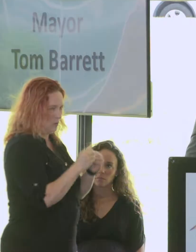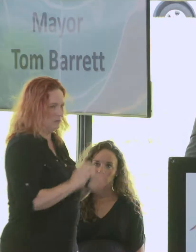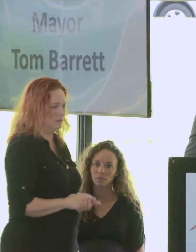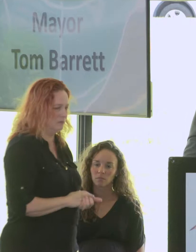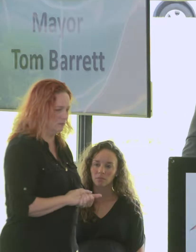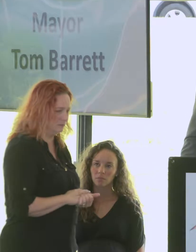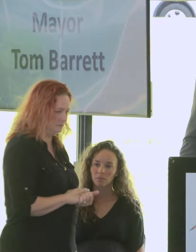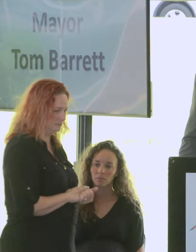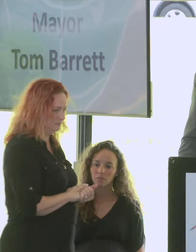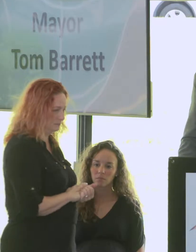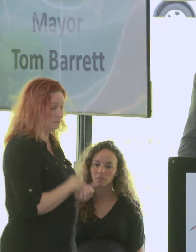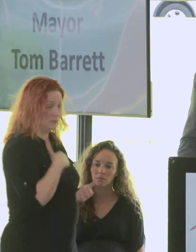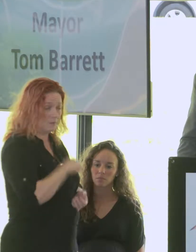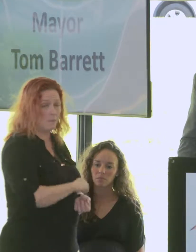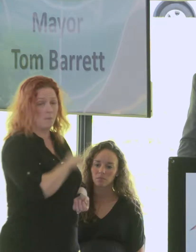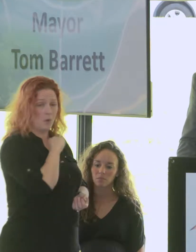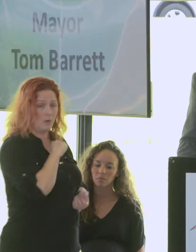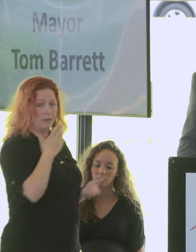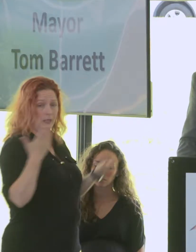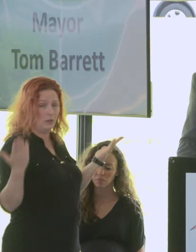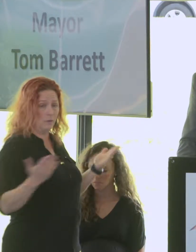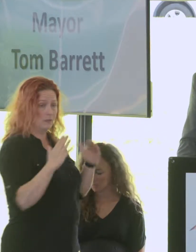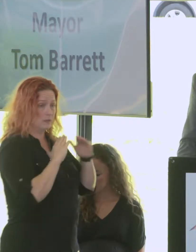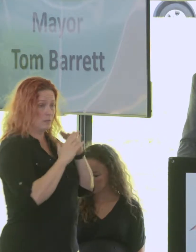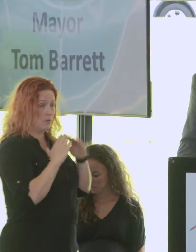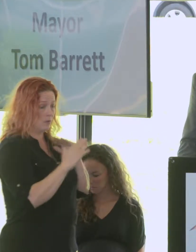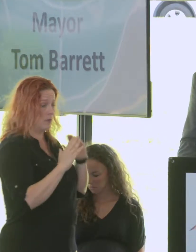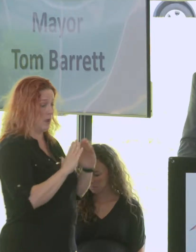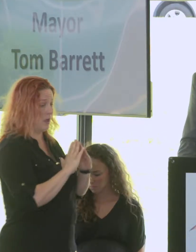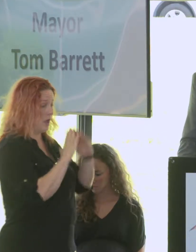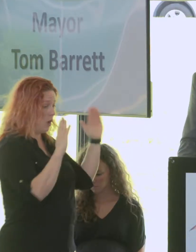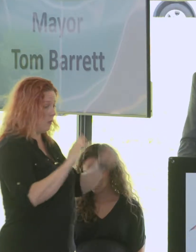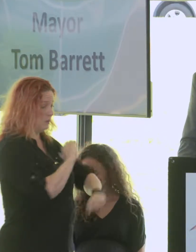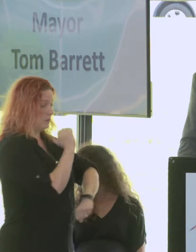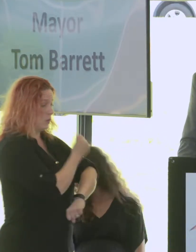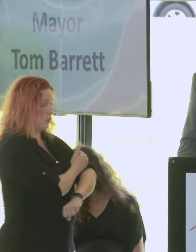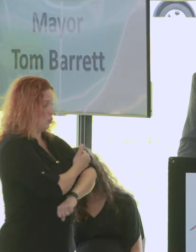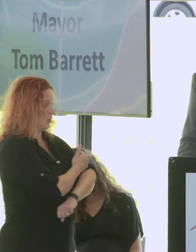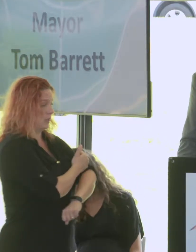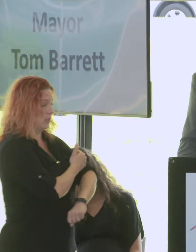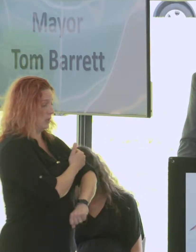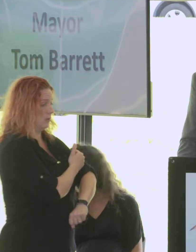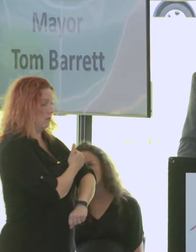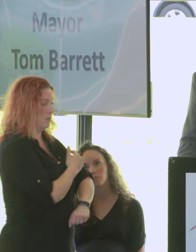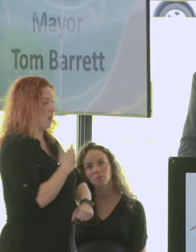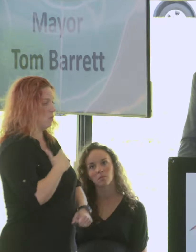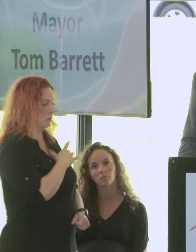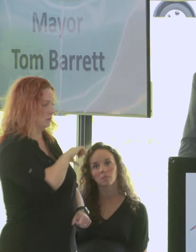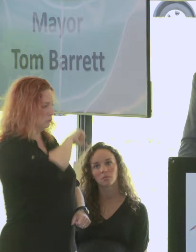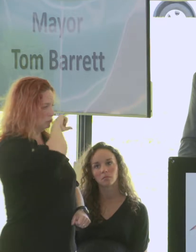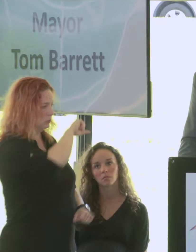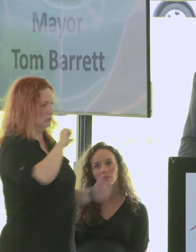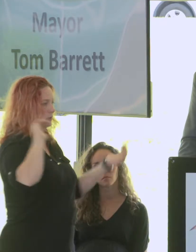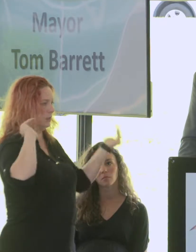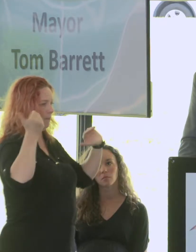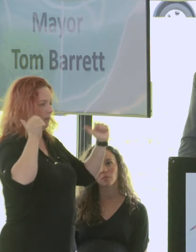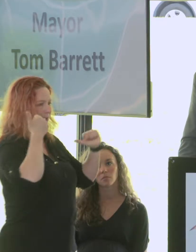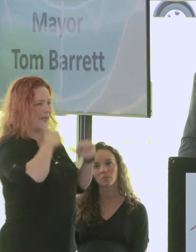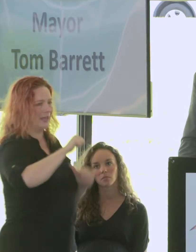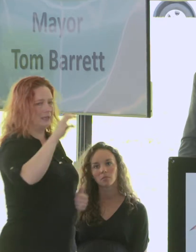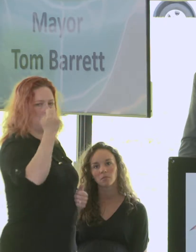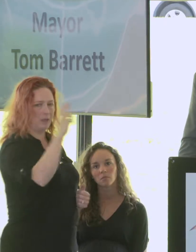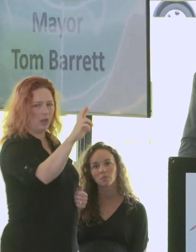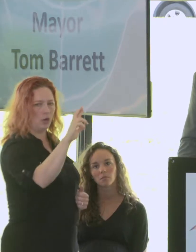We have in this community a housing authority that I would take to any mayor, any member